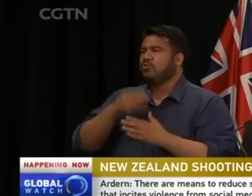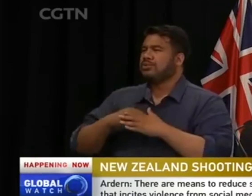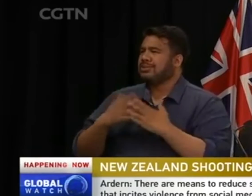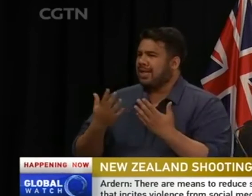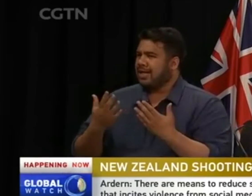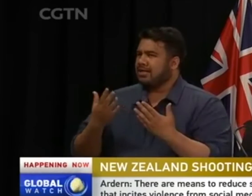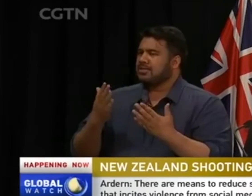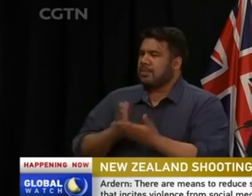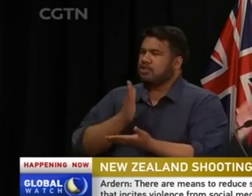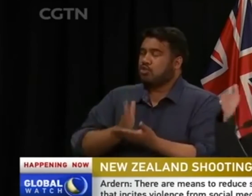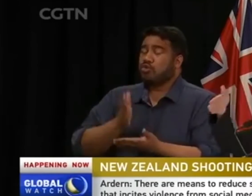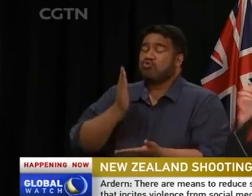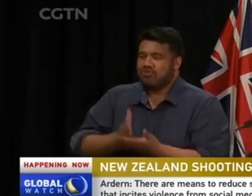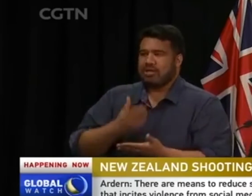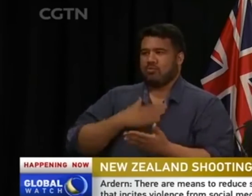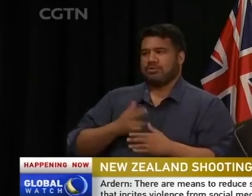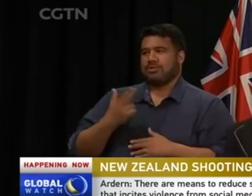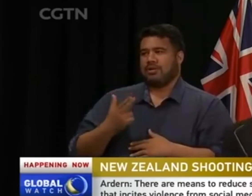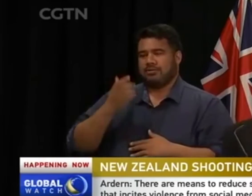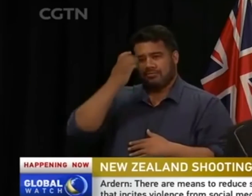some certainty.